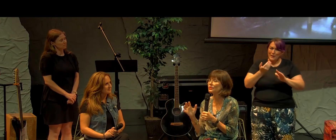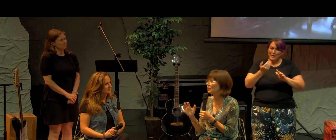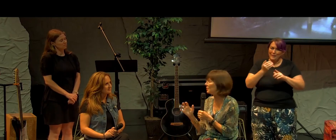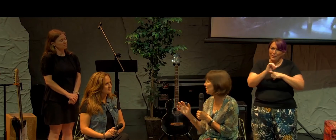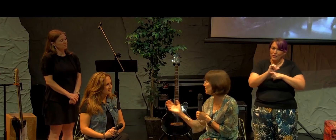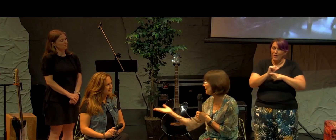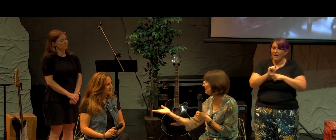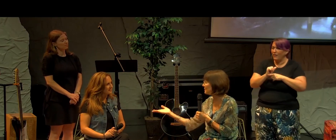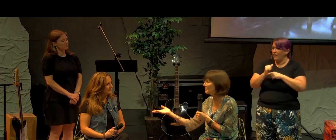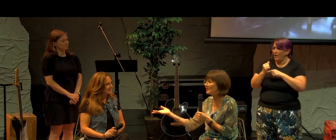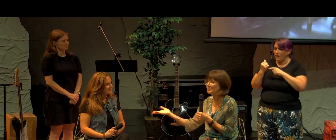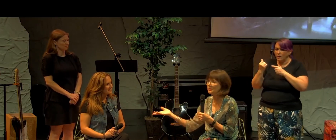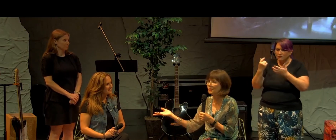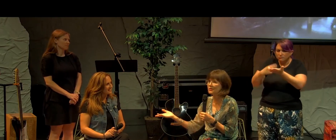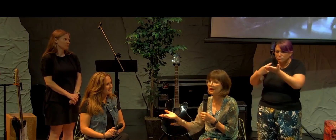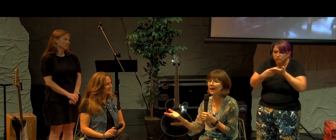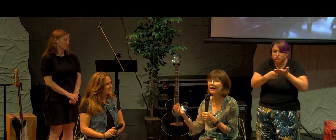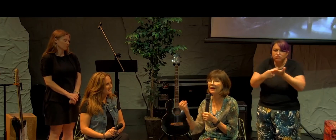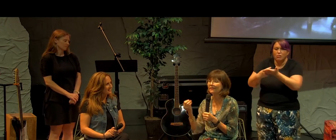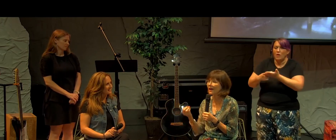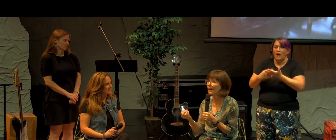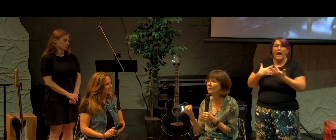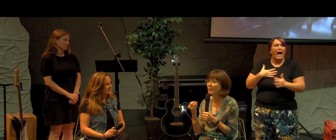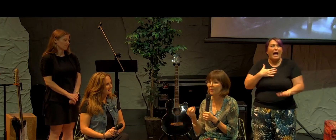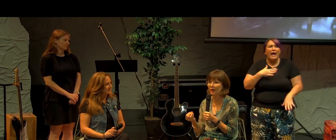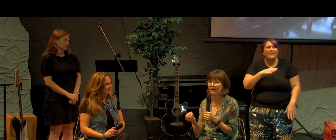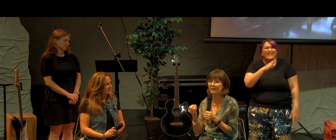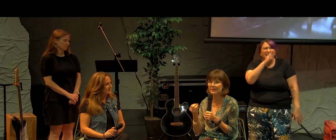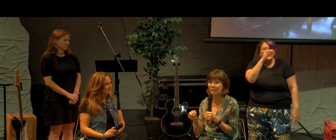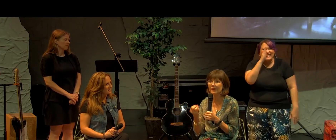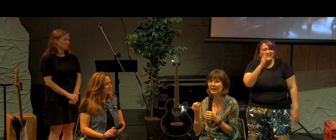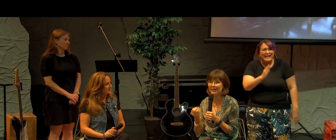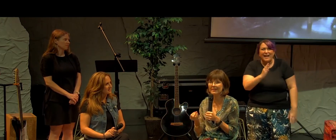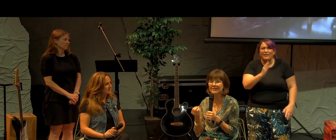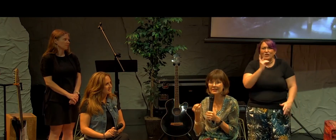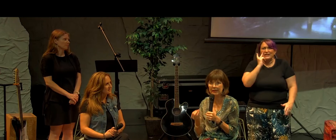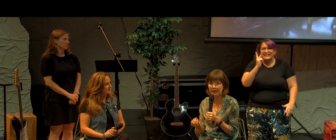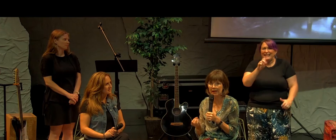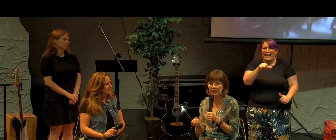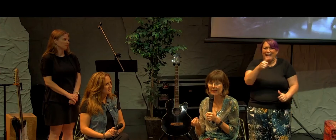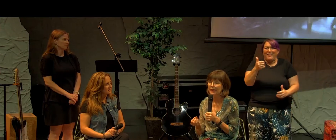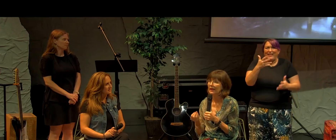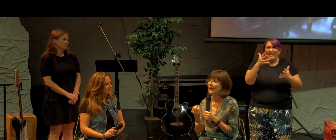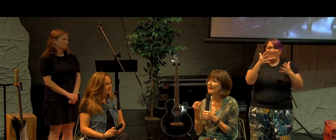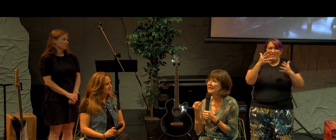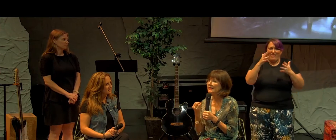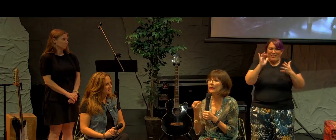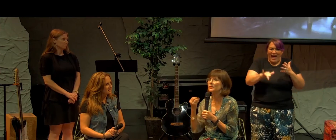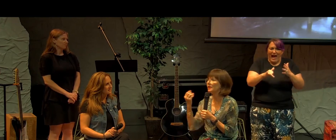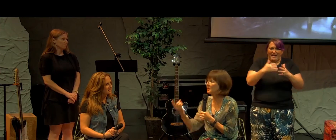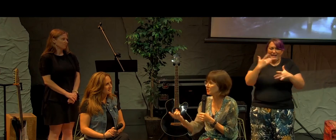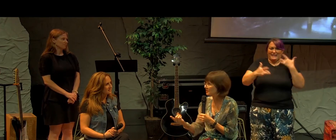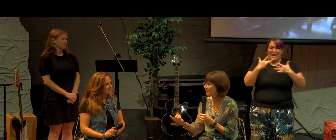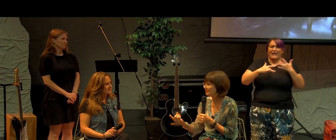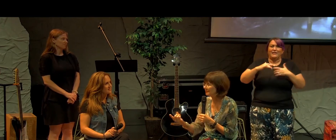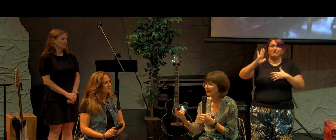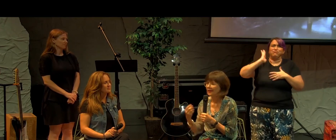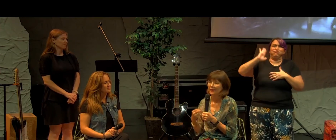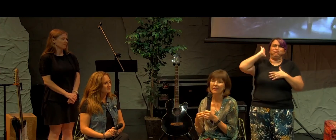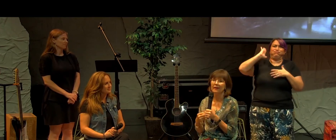just so encouraging. And these people were saying, I have not been a part of something this exciting since I was on a mission